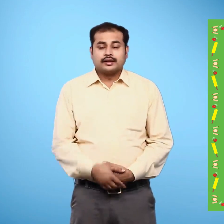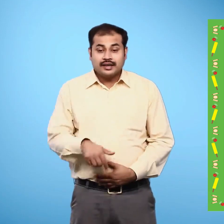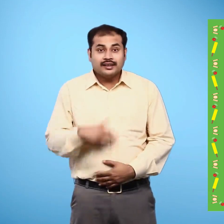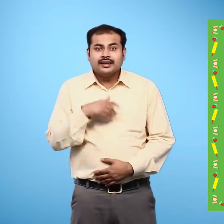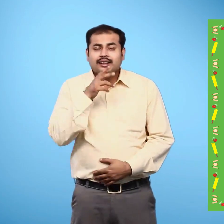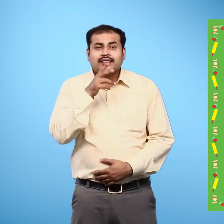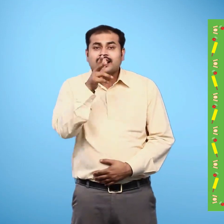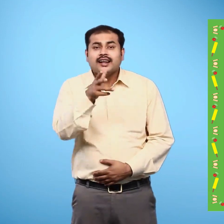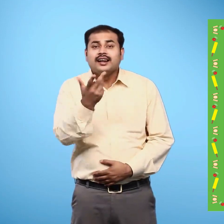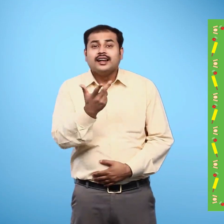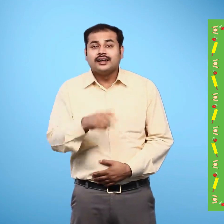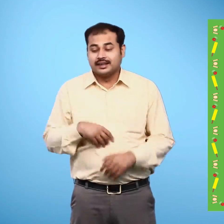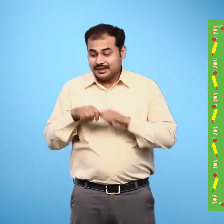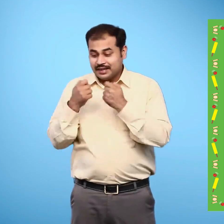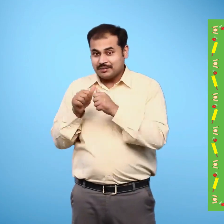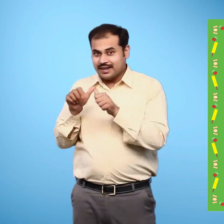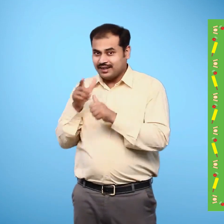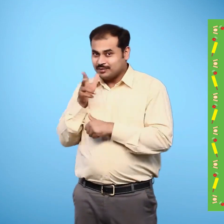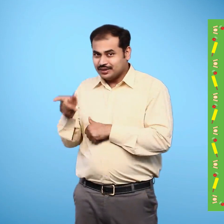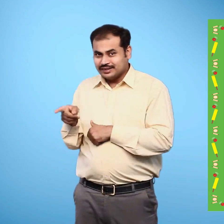and is responding to Team A.